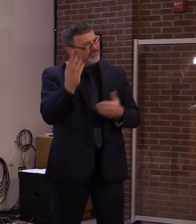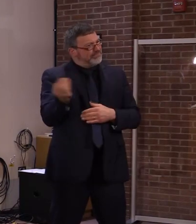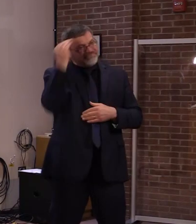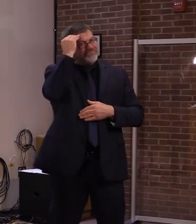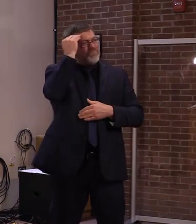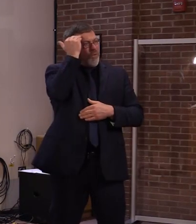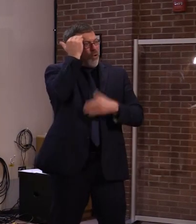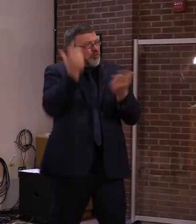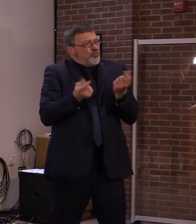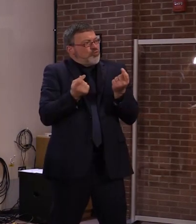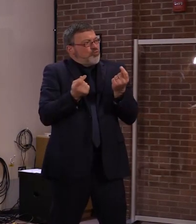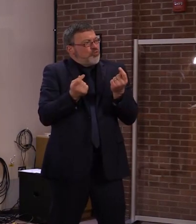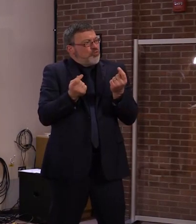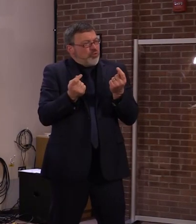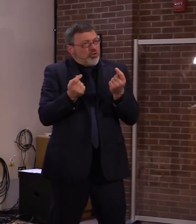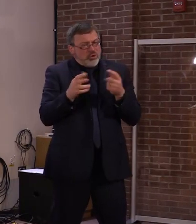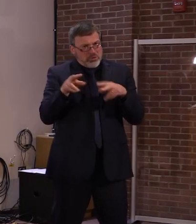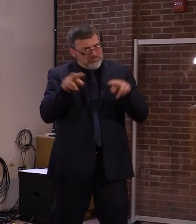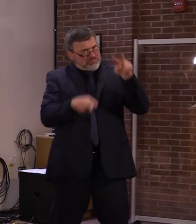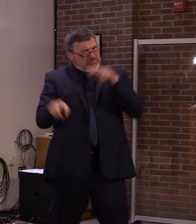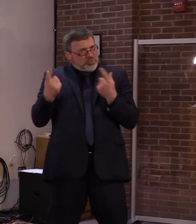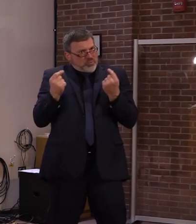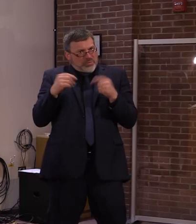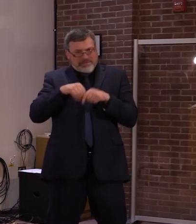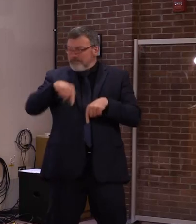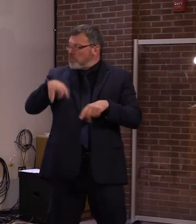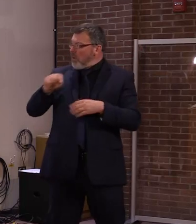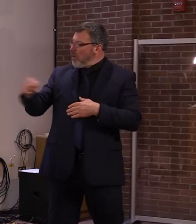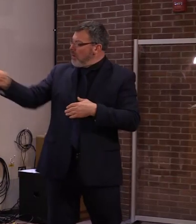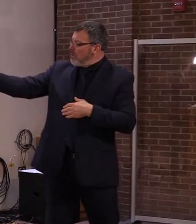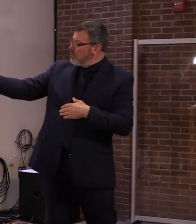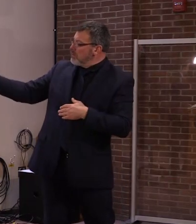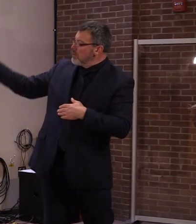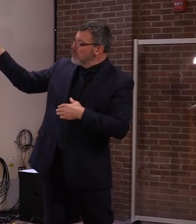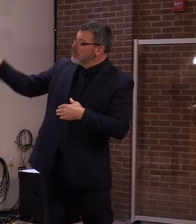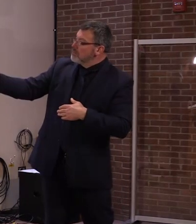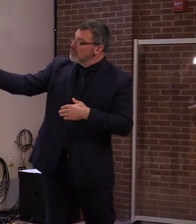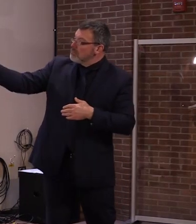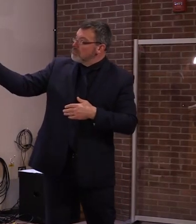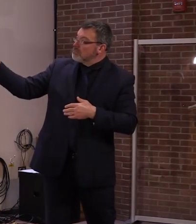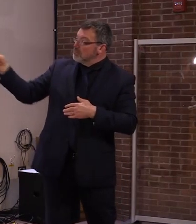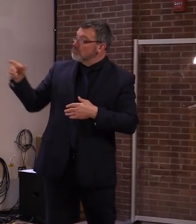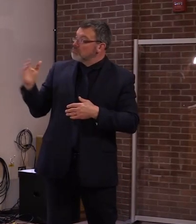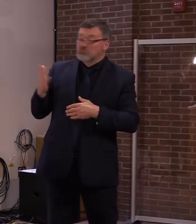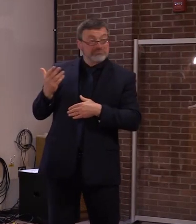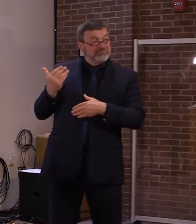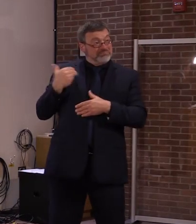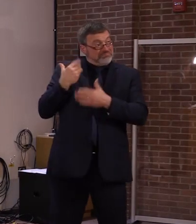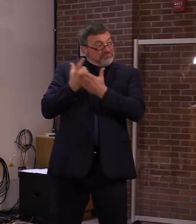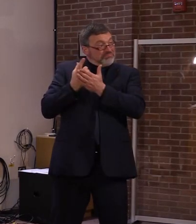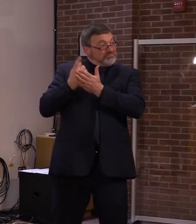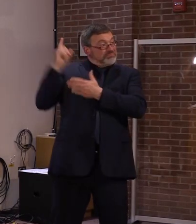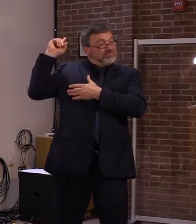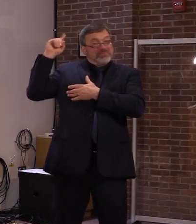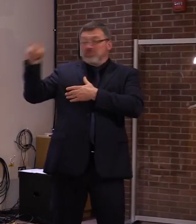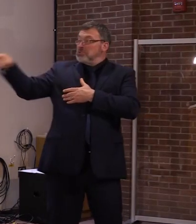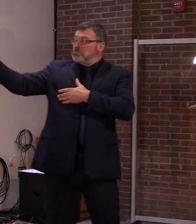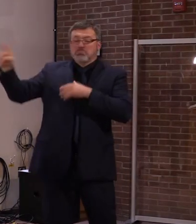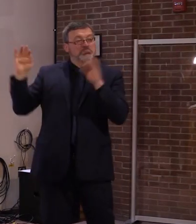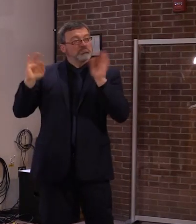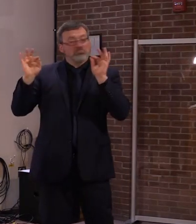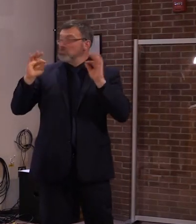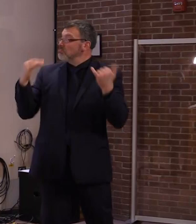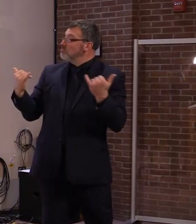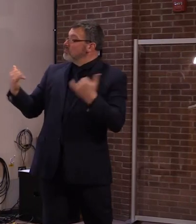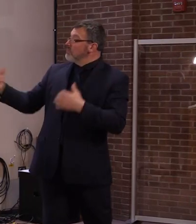Vermont, you'll see that, again, the Northeast Kingdom still at an elevated level of cases. You'll see that 12 of 14 counties saw increases this